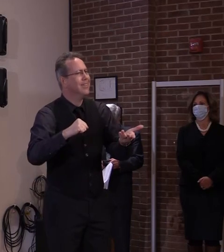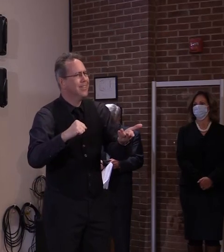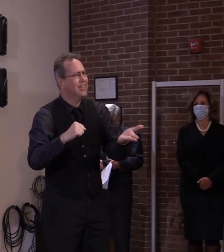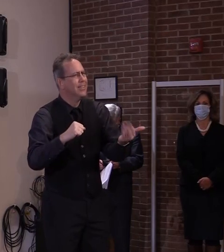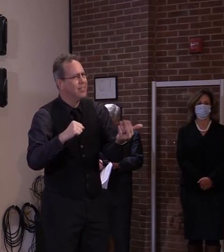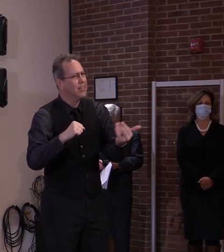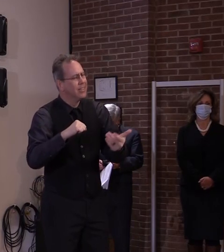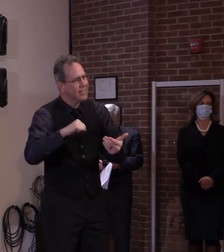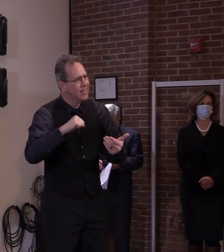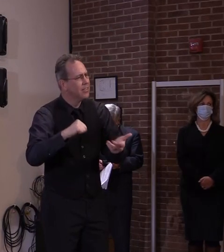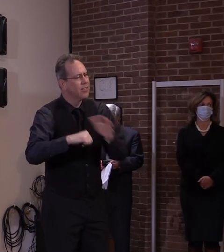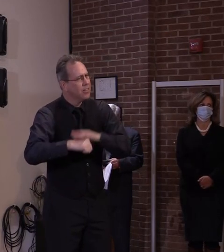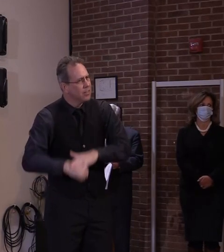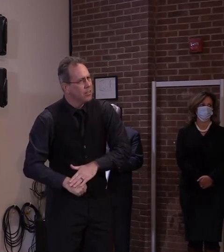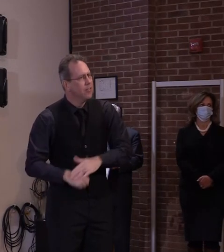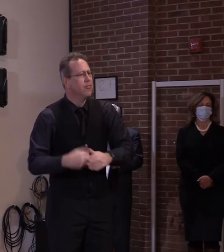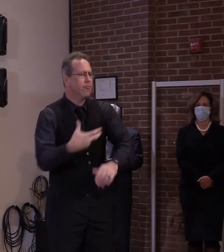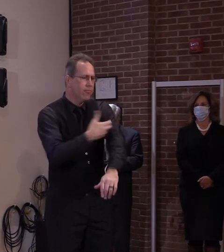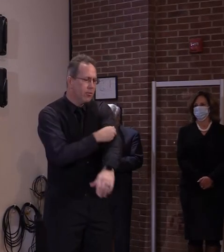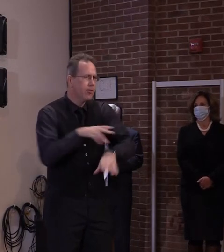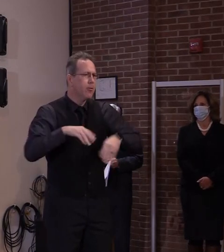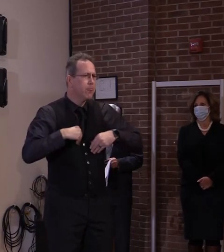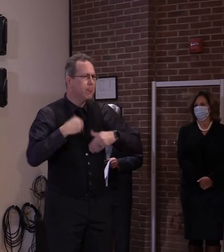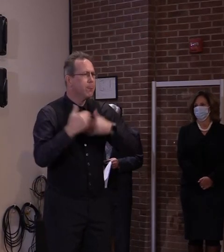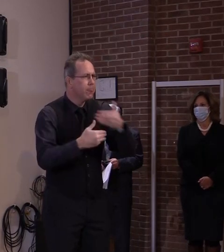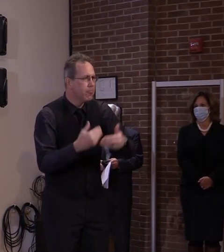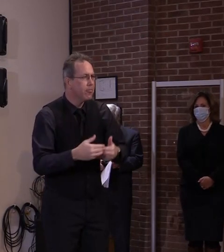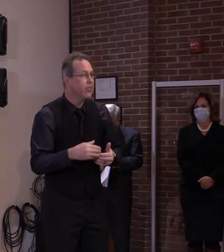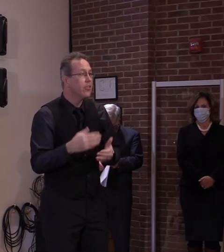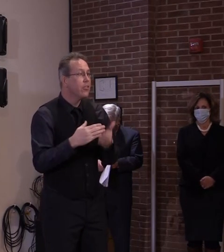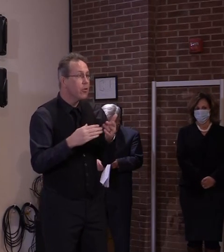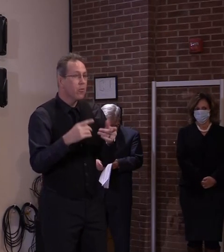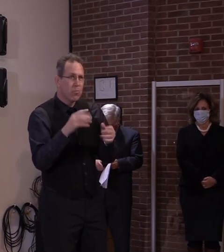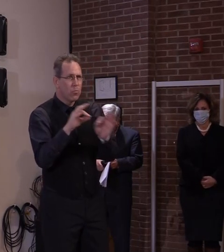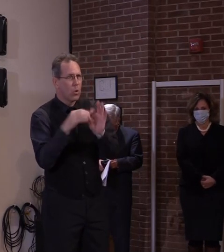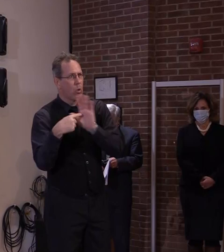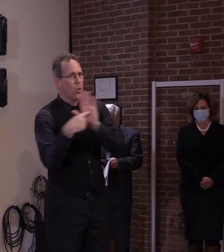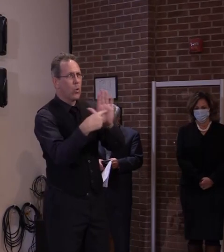we thought it was would help twofold.